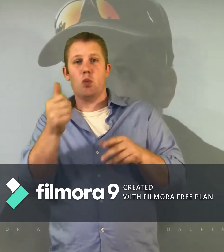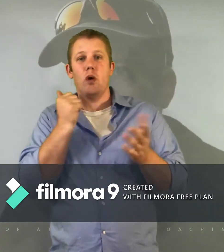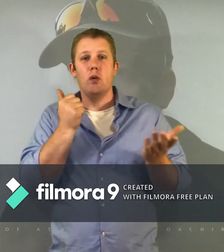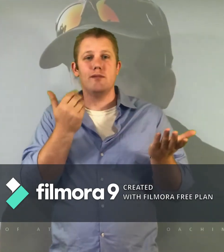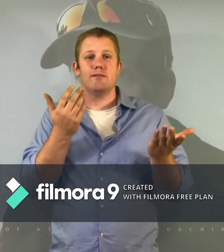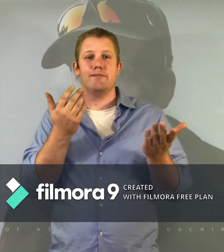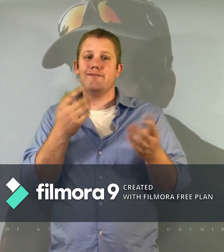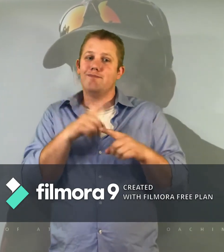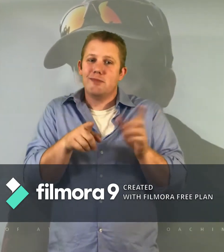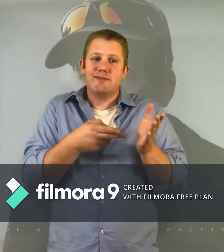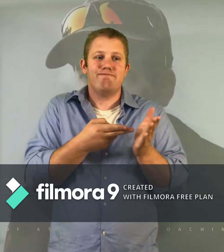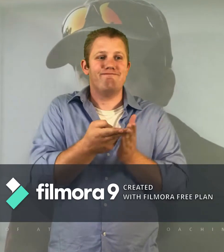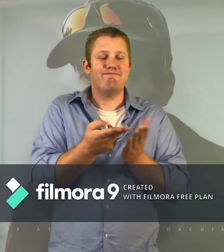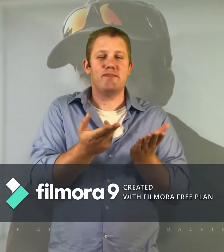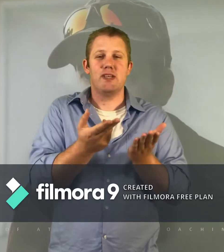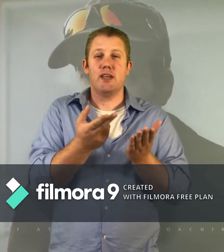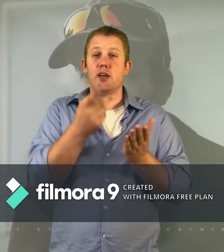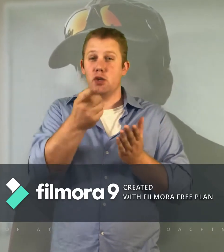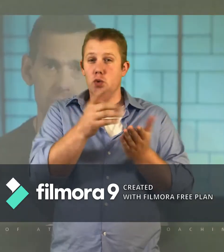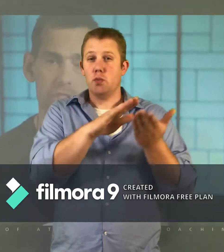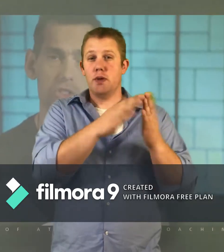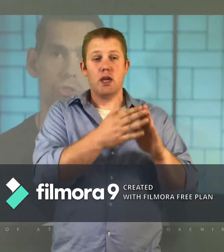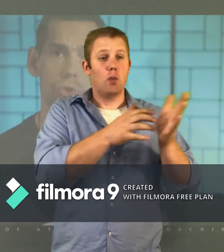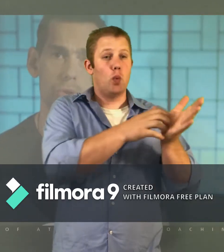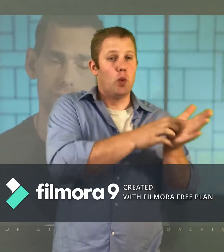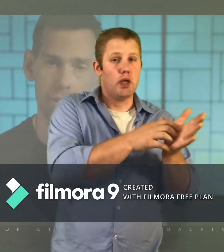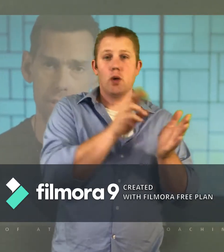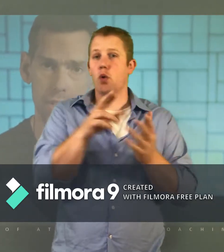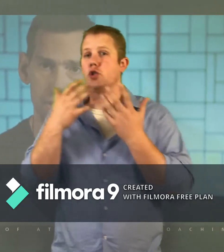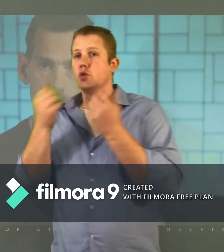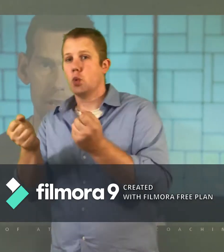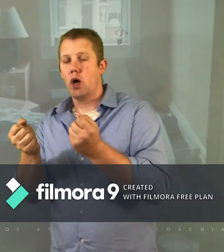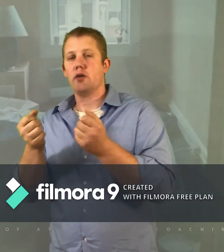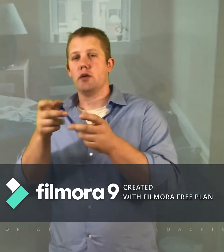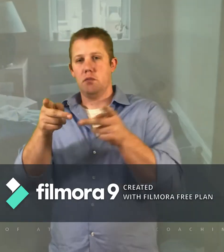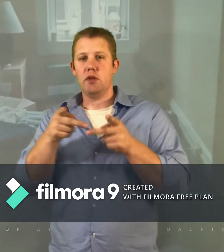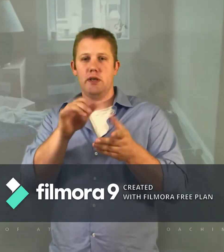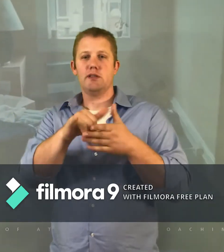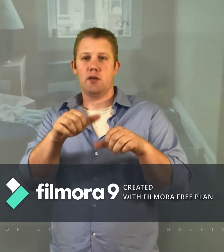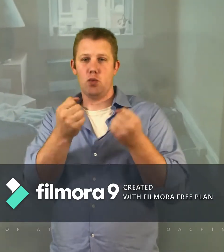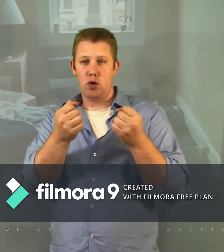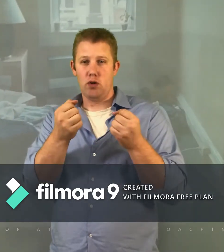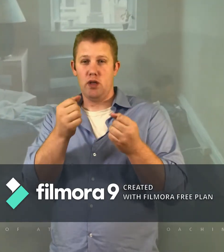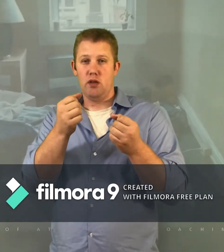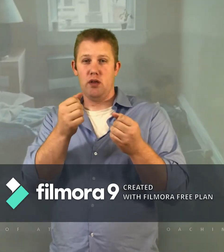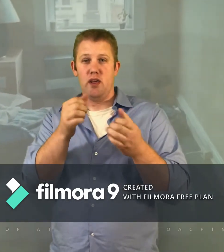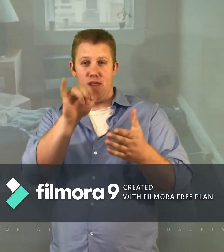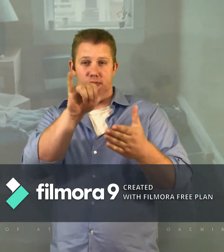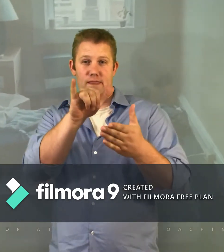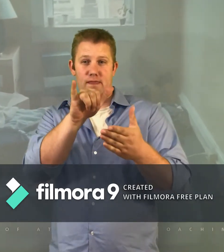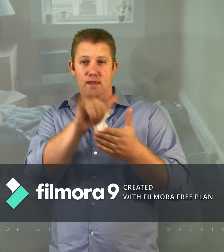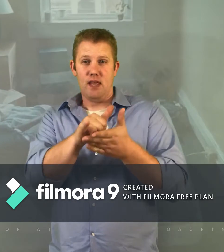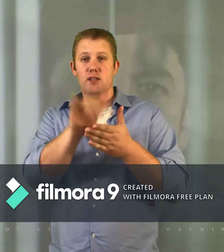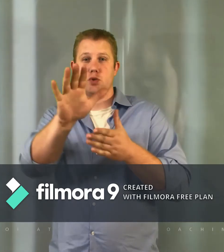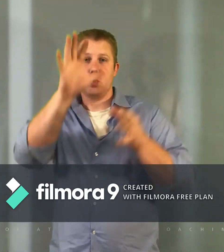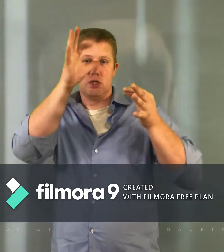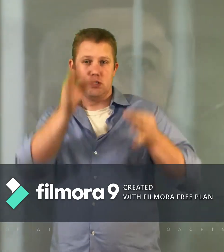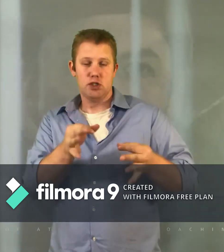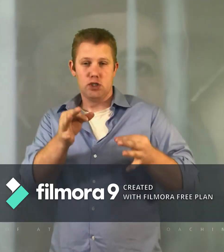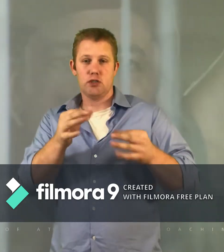think less of you. But here's the truth. You either become weaker or stronger in the places that broke, and that's a choice of